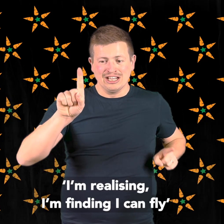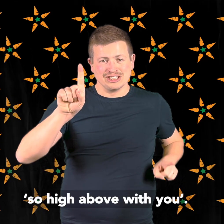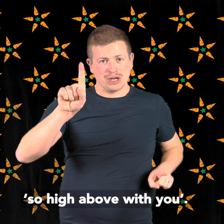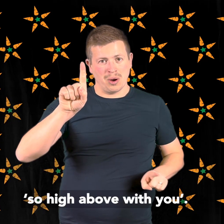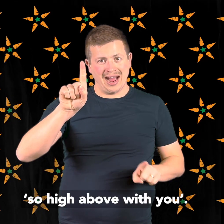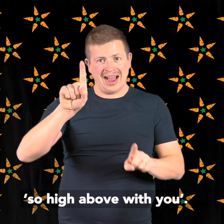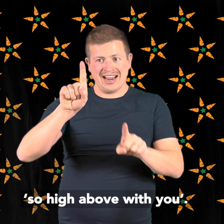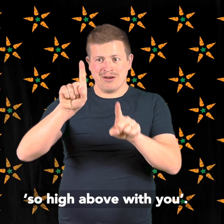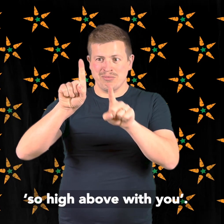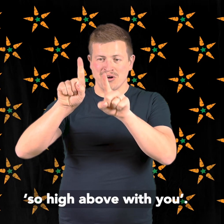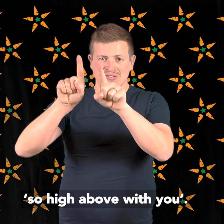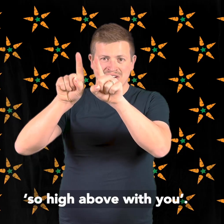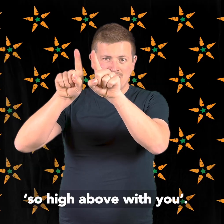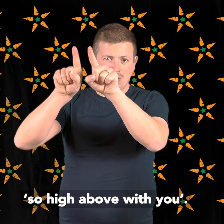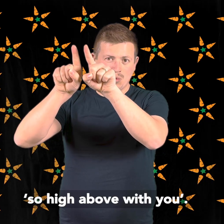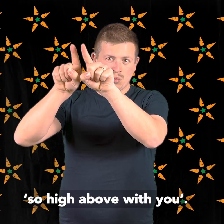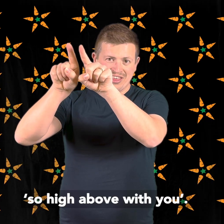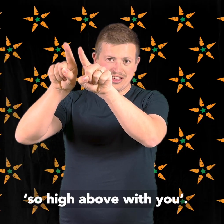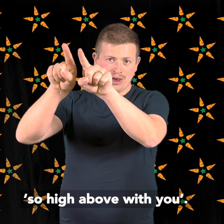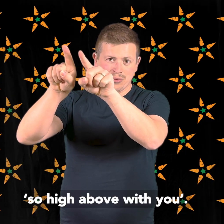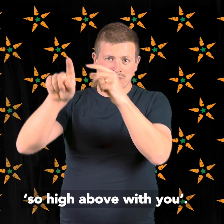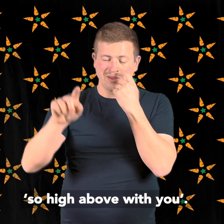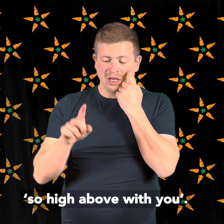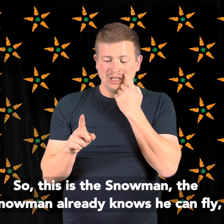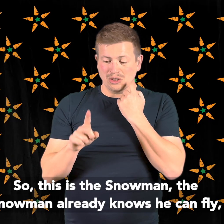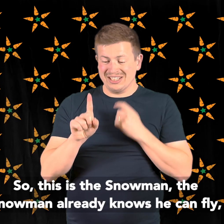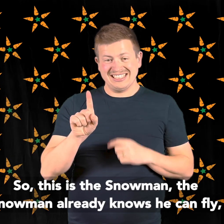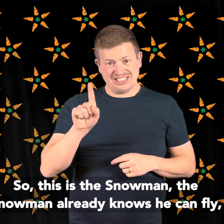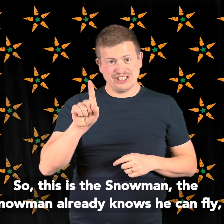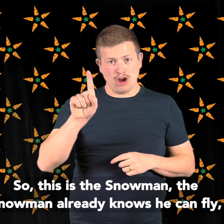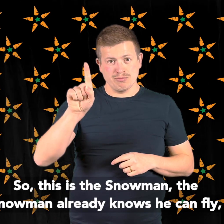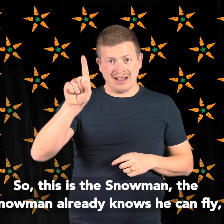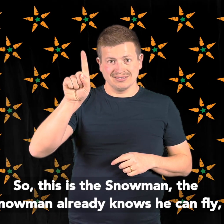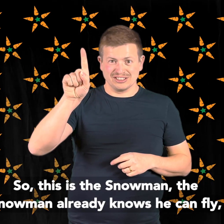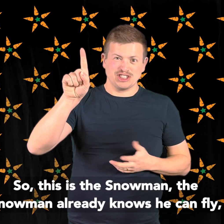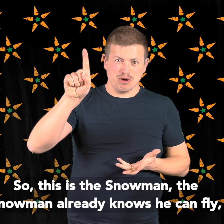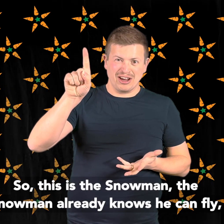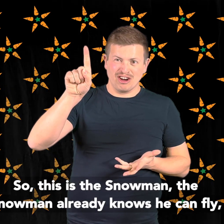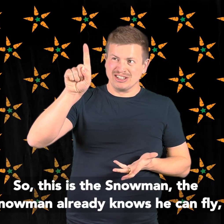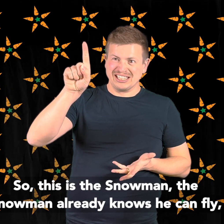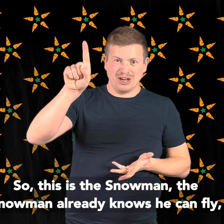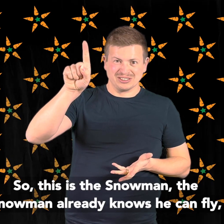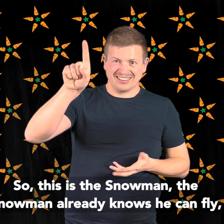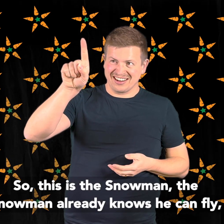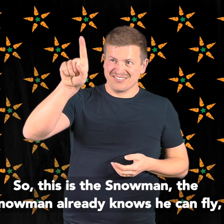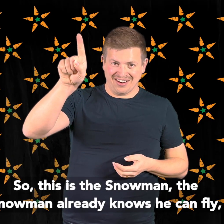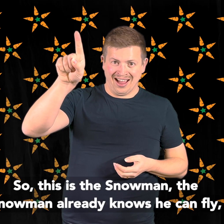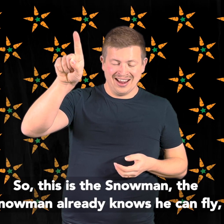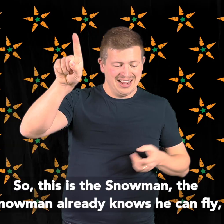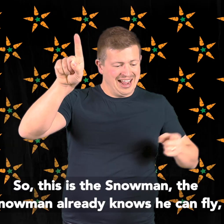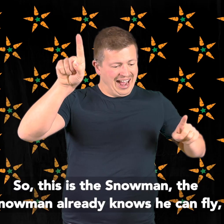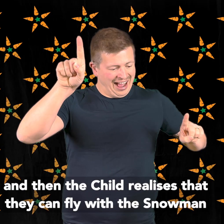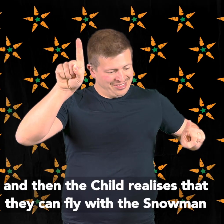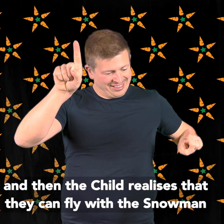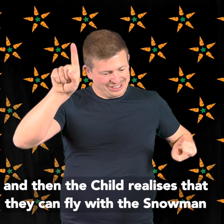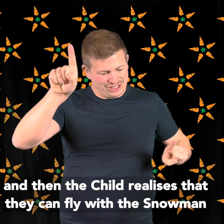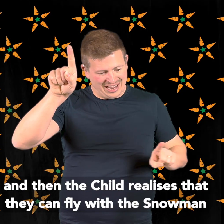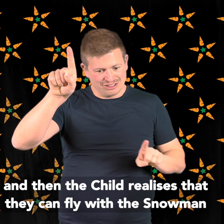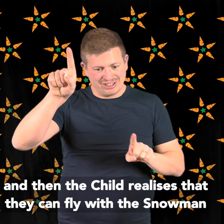so high above with you. So this is the snowman. The snowman already knows that they can fly. And then the child